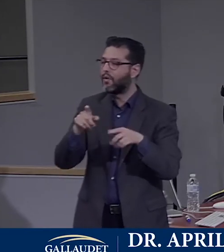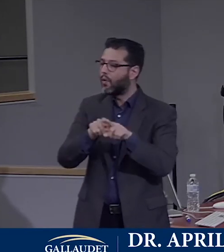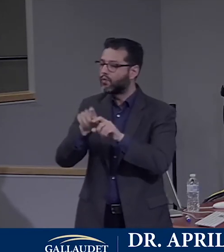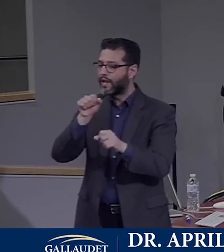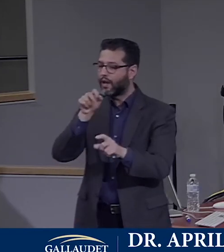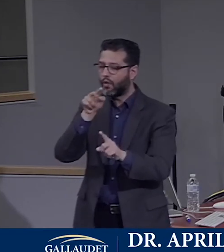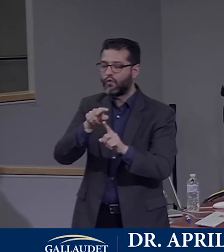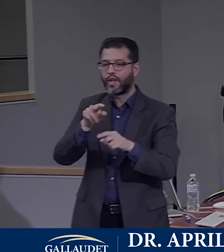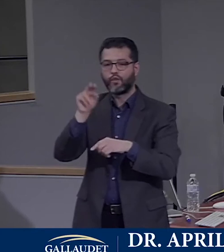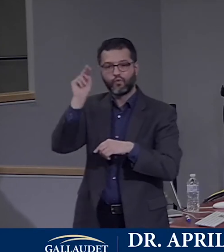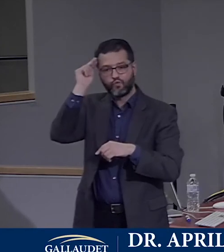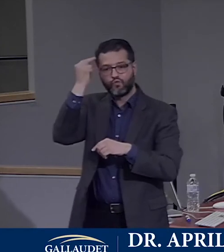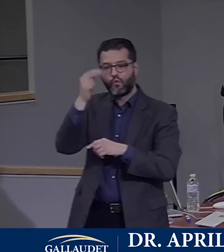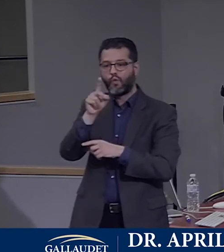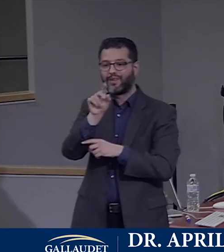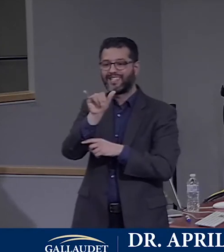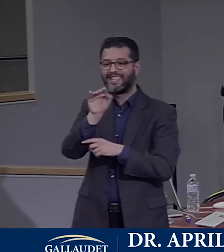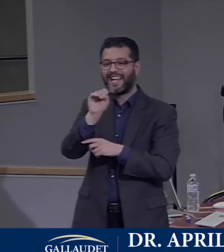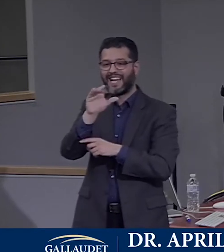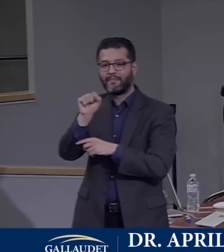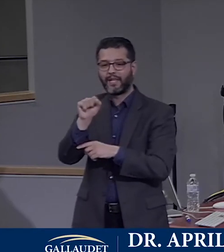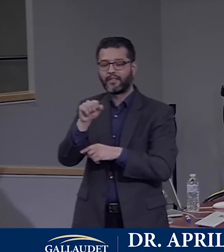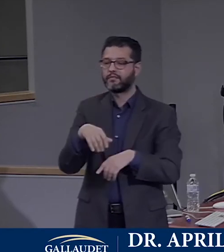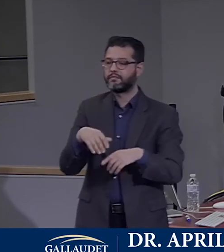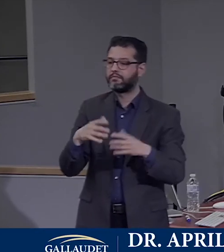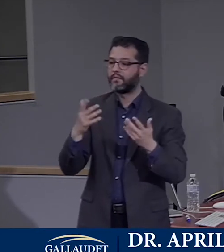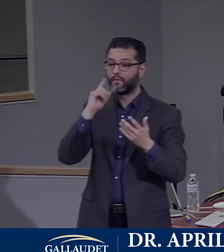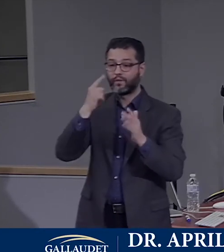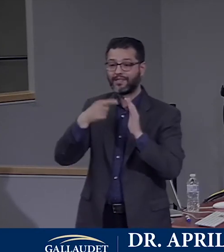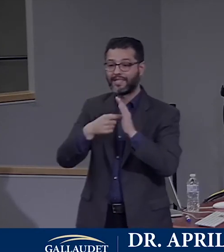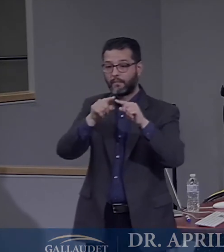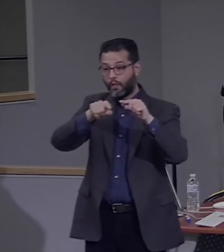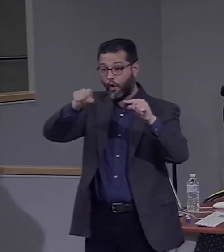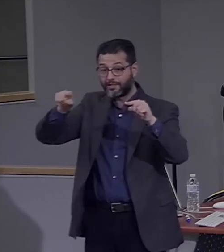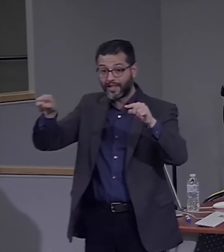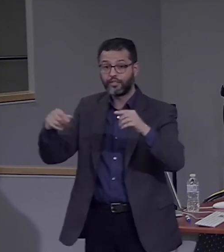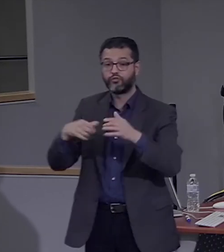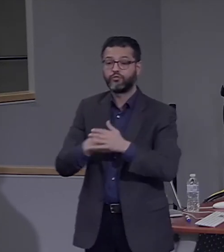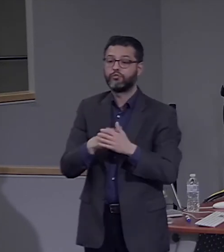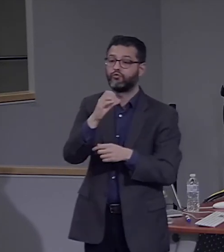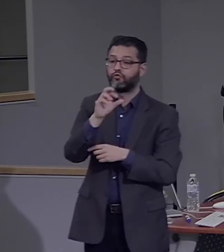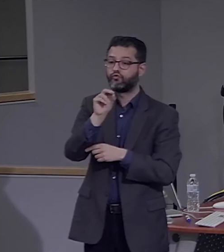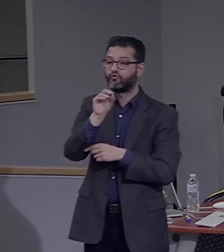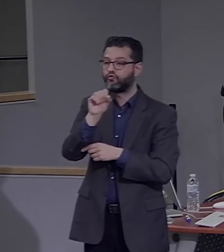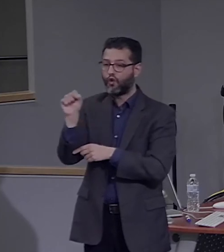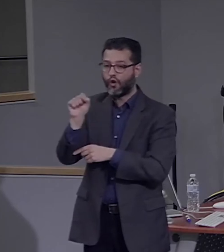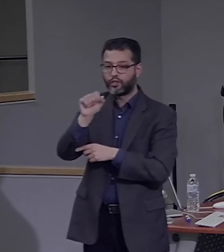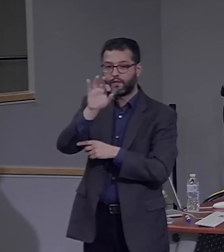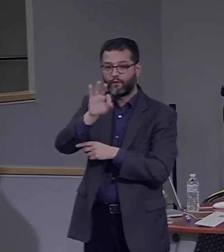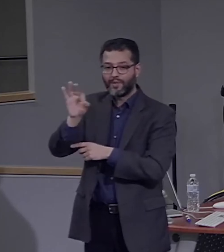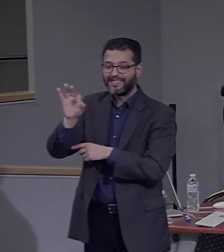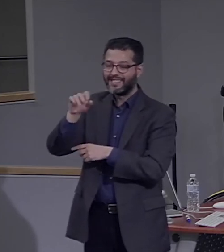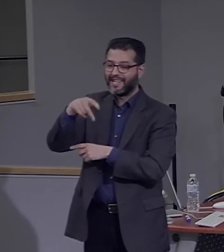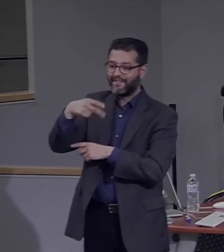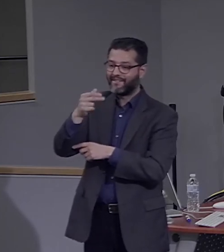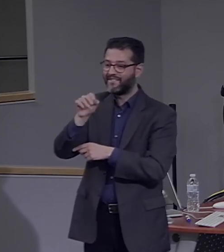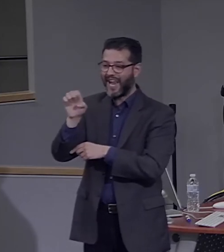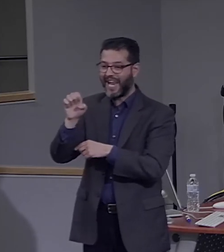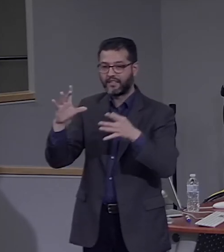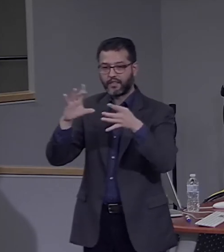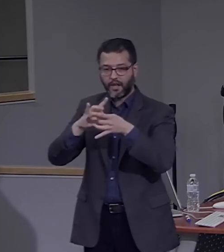oscillations cross-frequency phase coupling I'm going to talk a little bit about that today